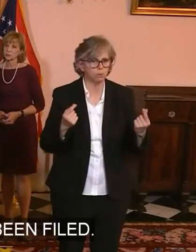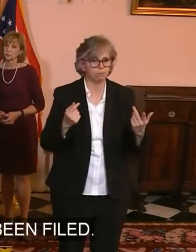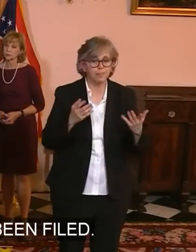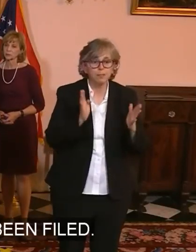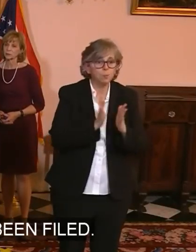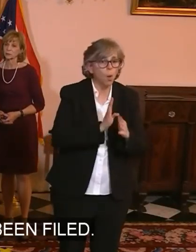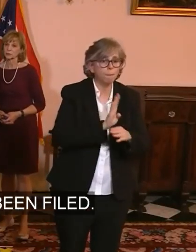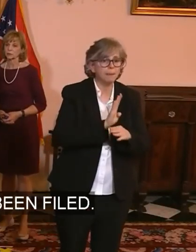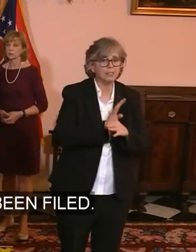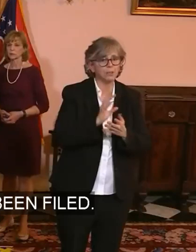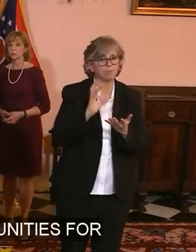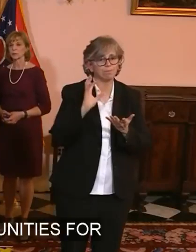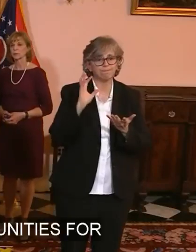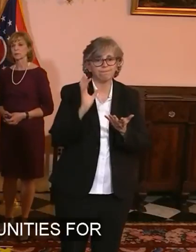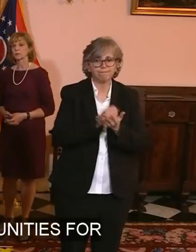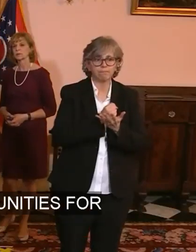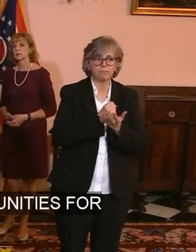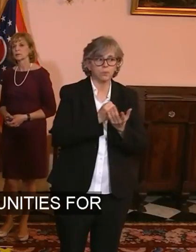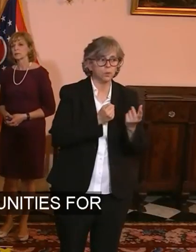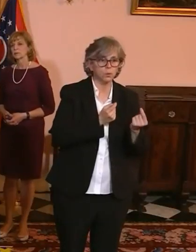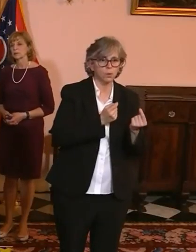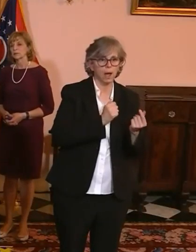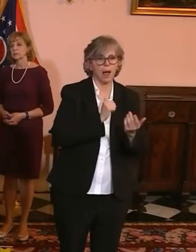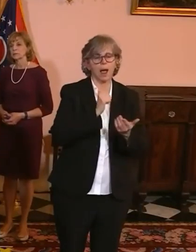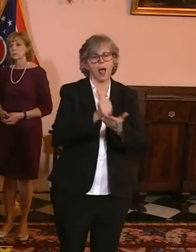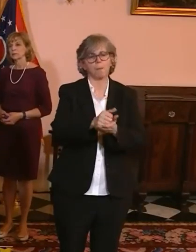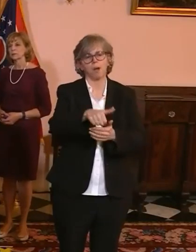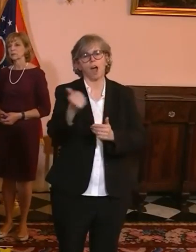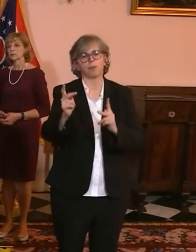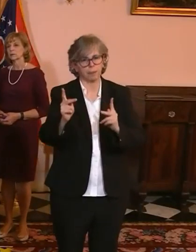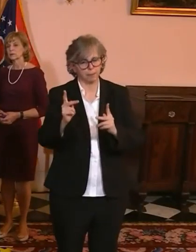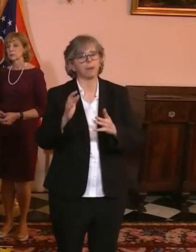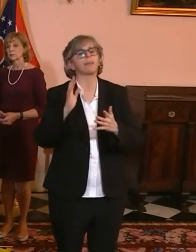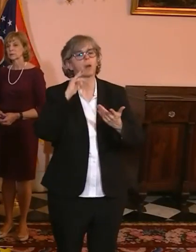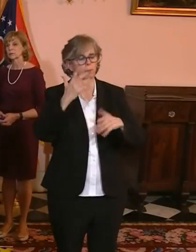can find those services at